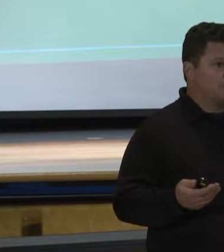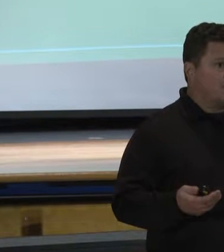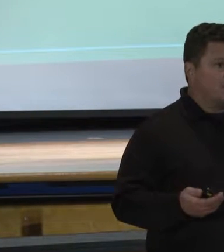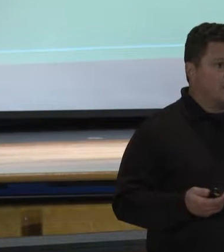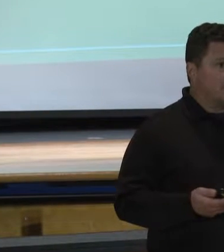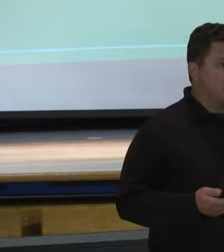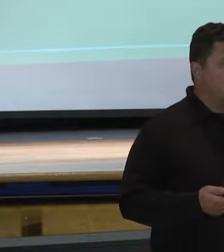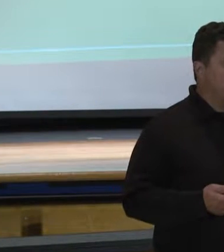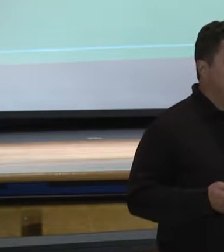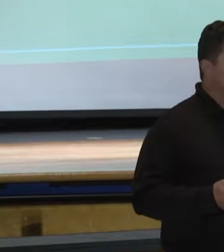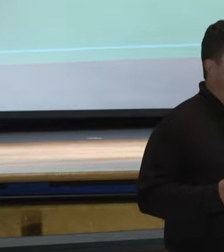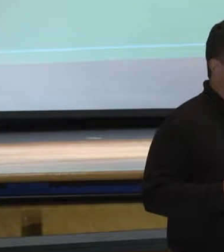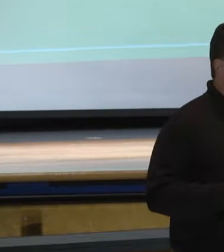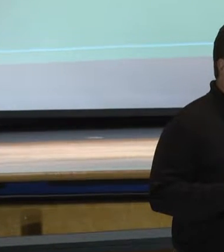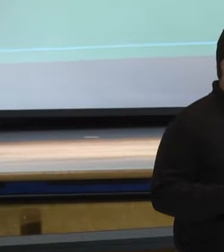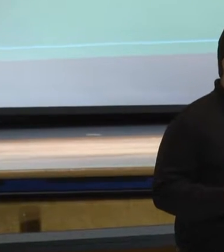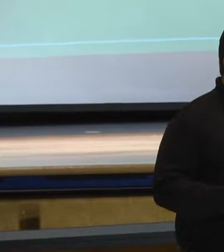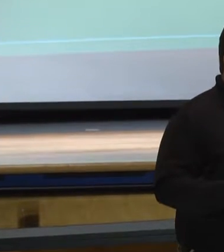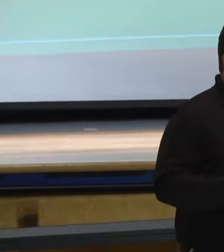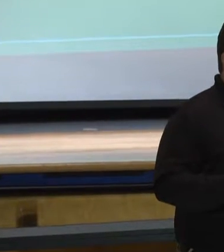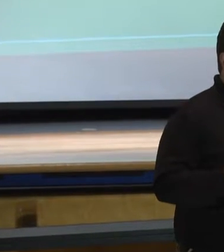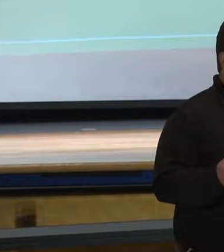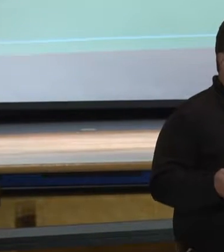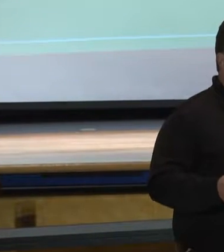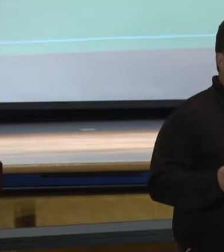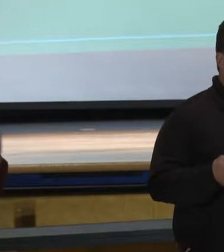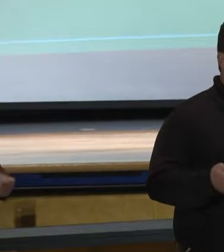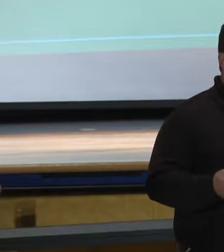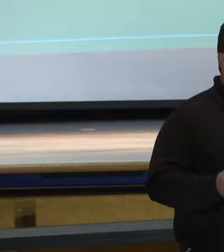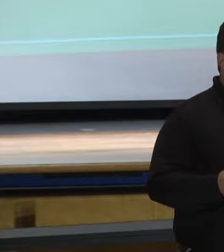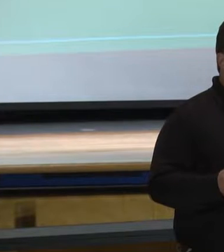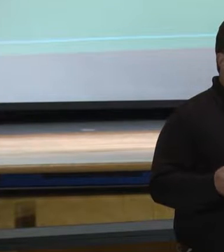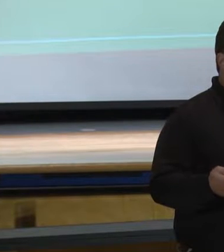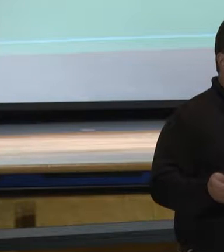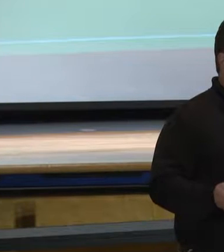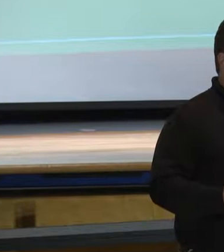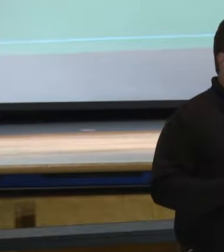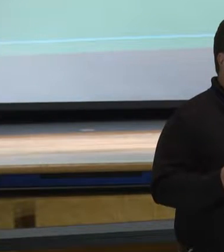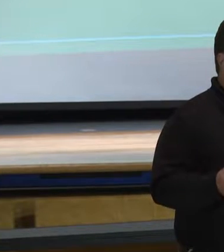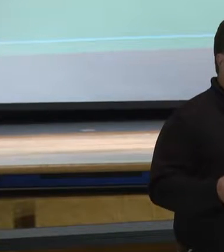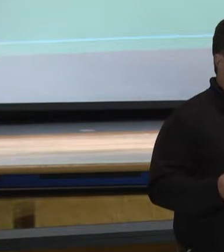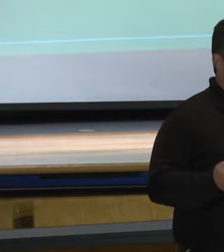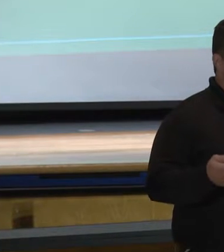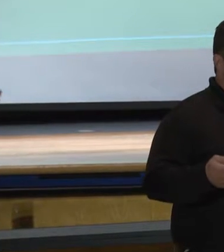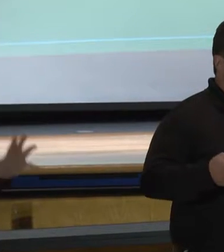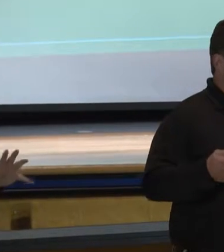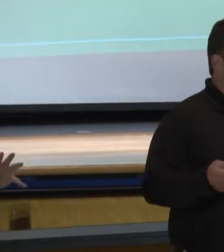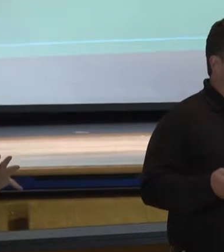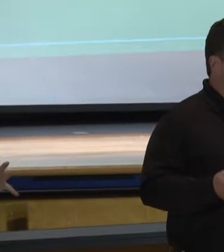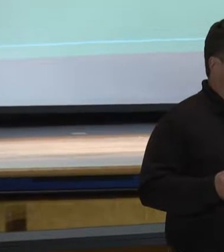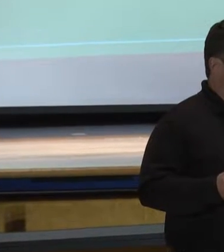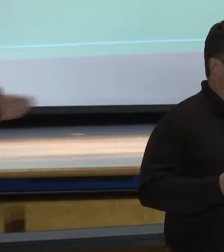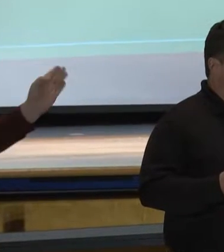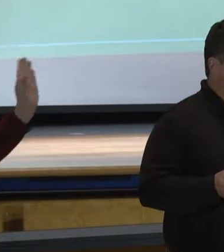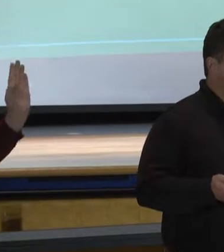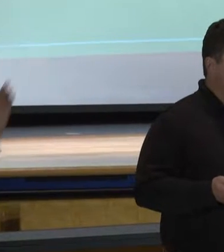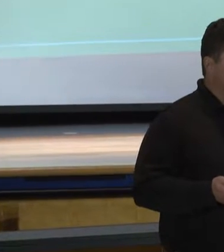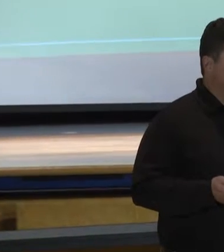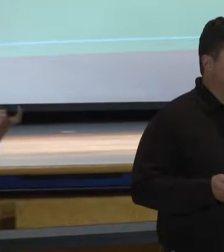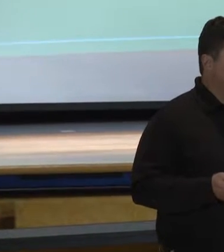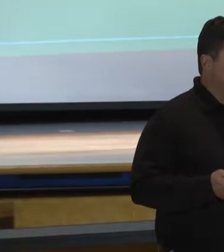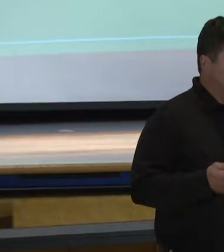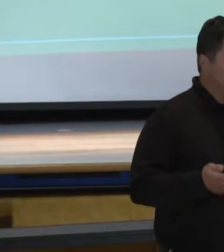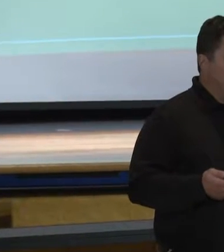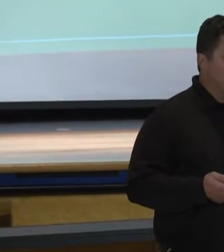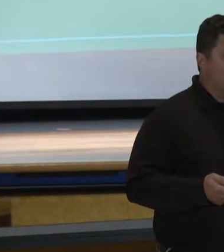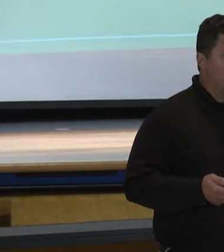to resolve it right then. But at the end, there'll be a time for some general questions, and then if you have some personal family situations you'd rather